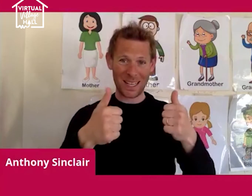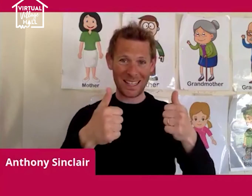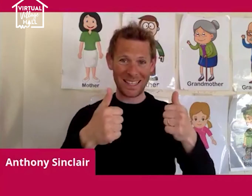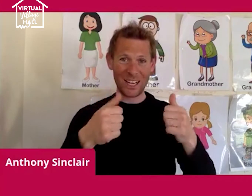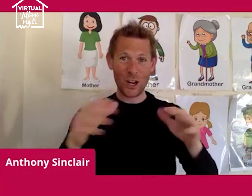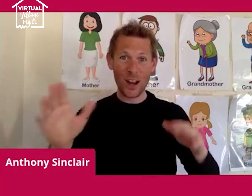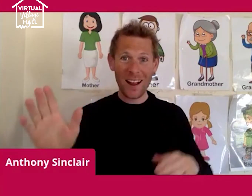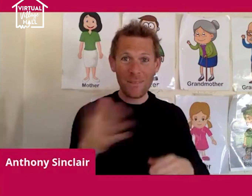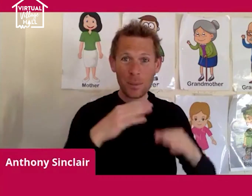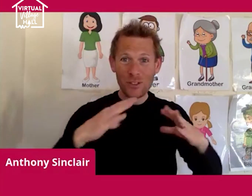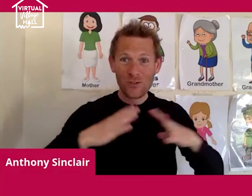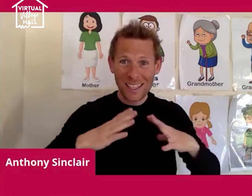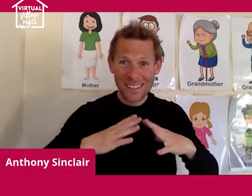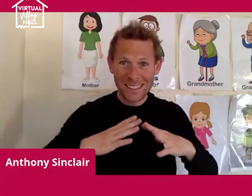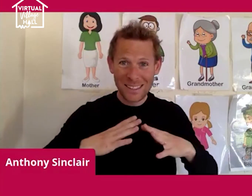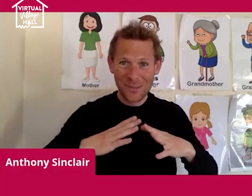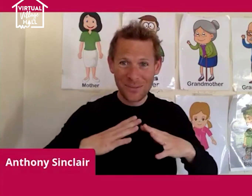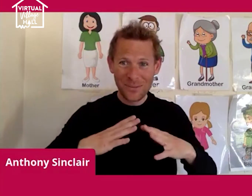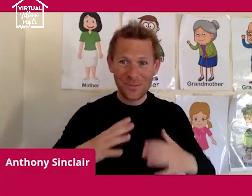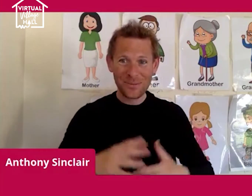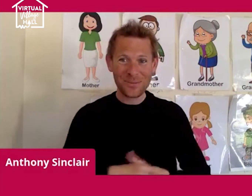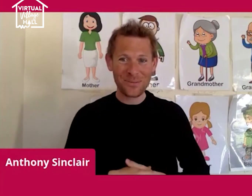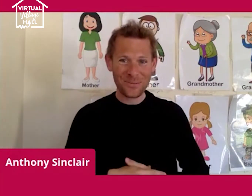around. Okay? So everybody ready?